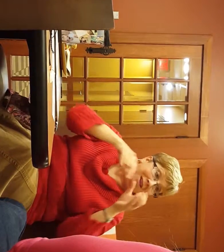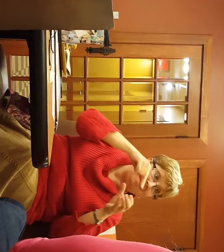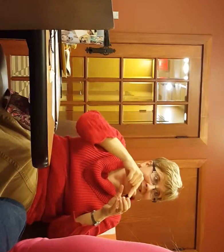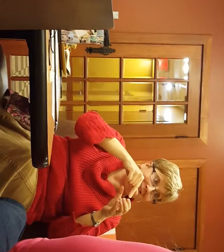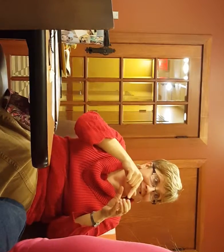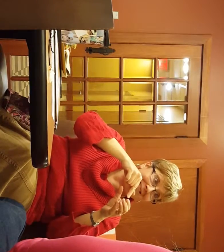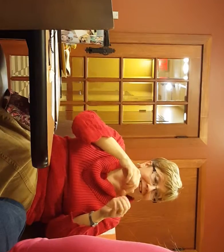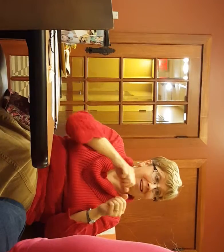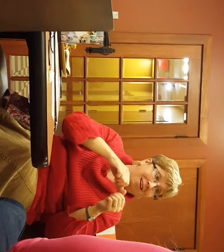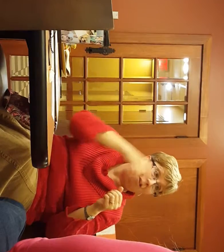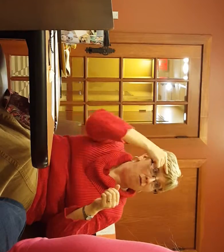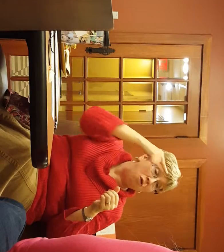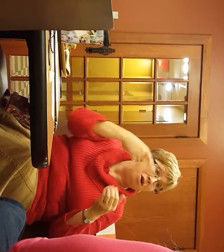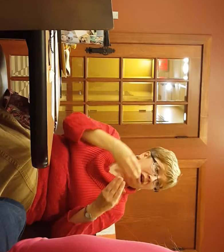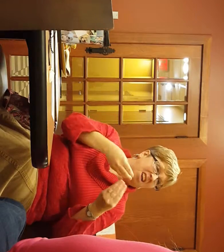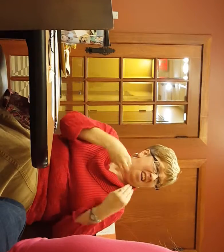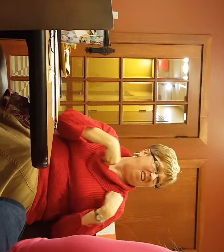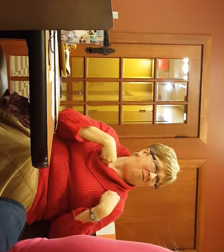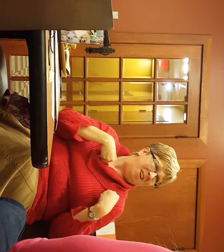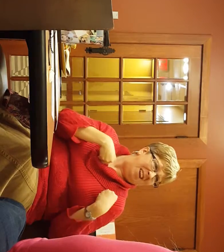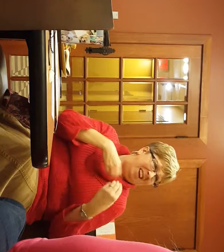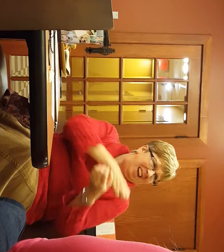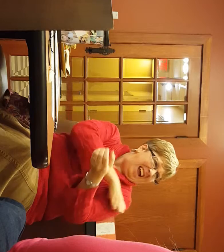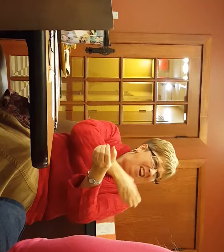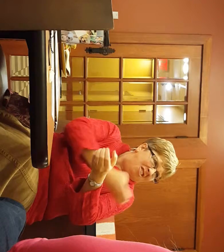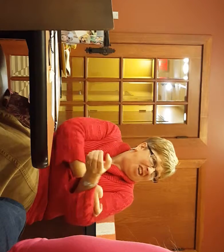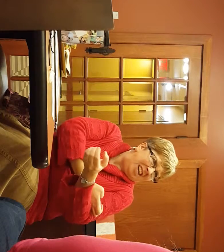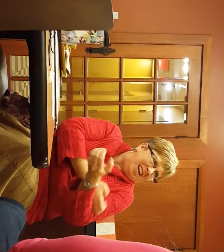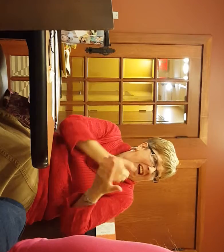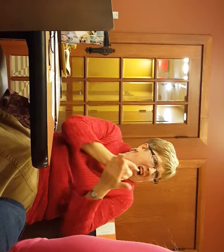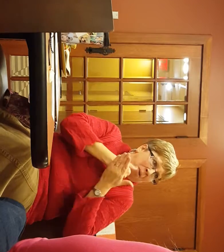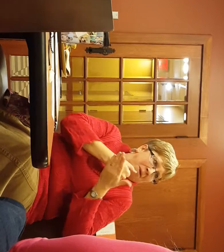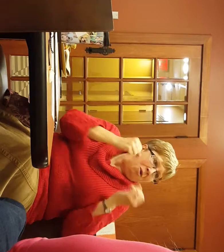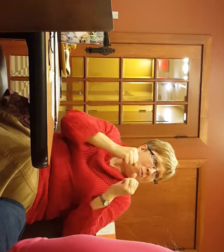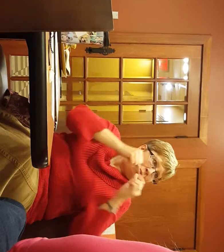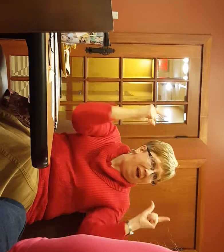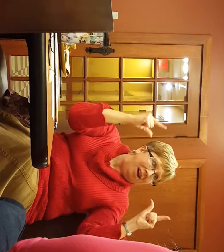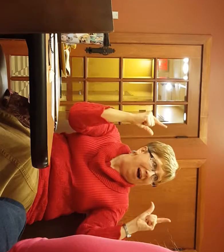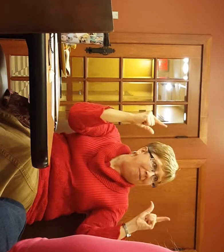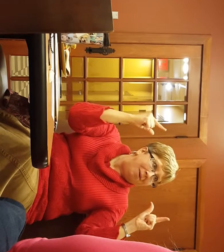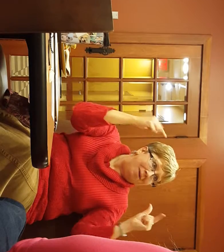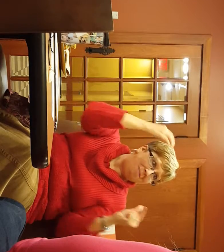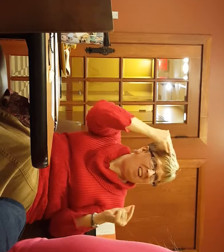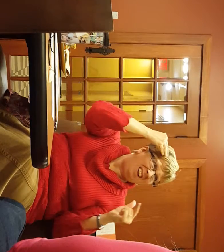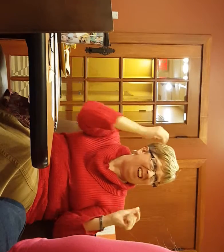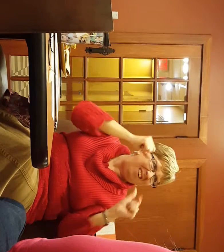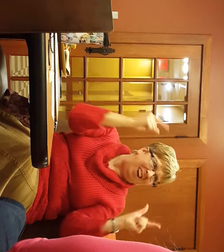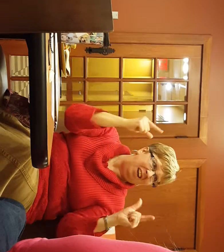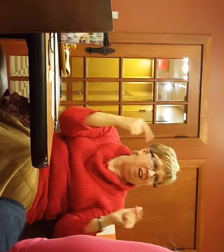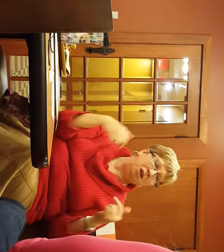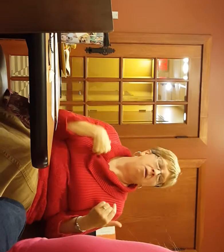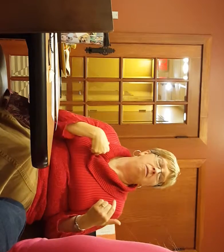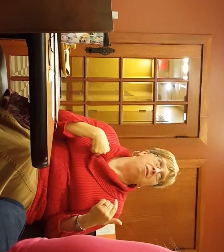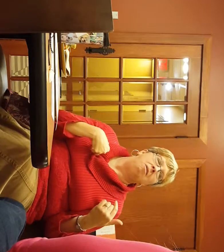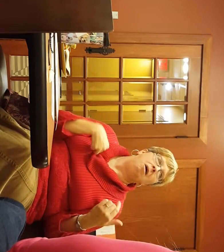for the energy? Yes, and like to wake you up mentally. When you know, like if you're driving and like,